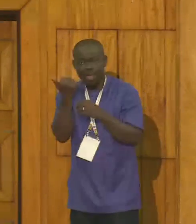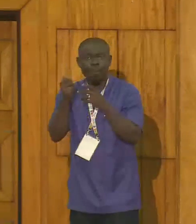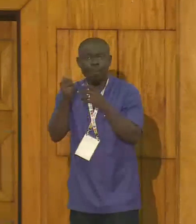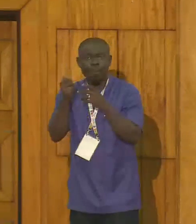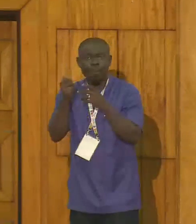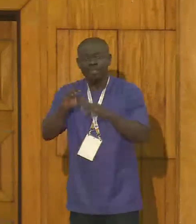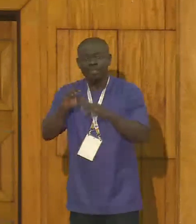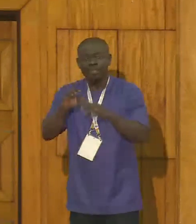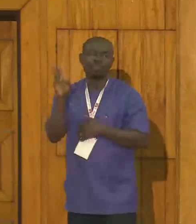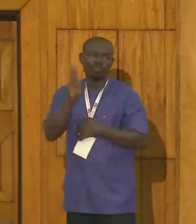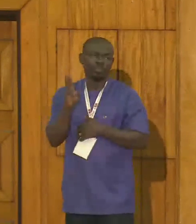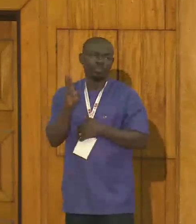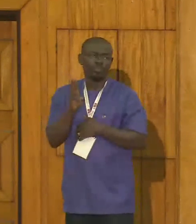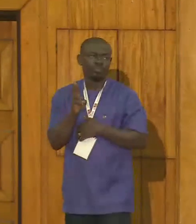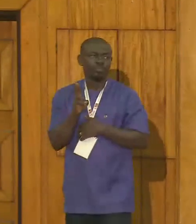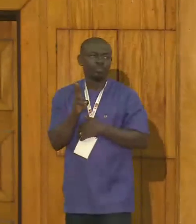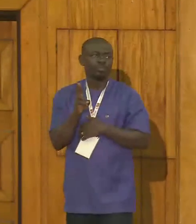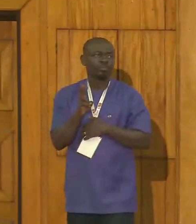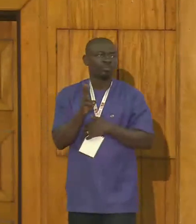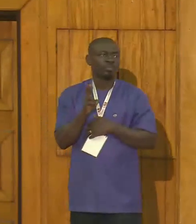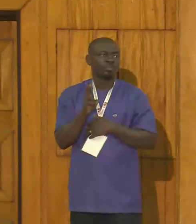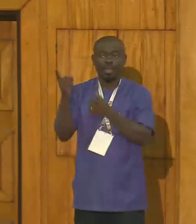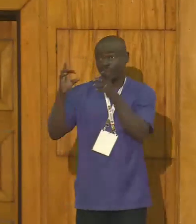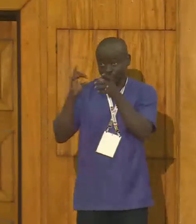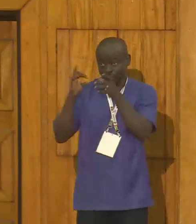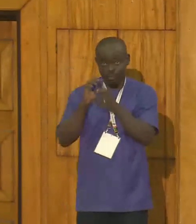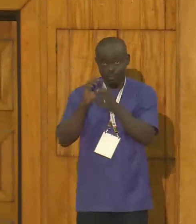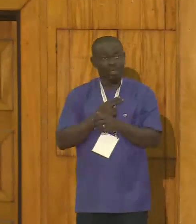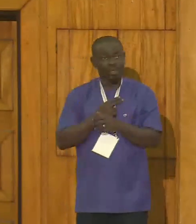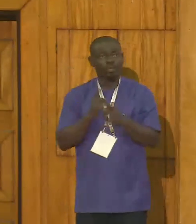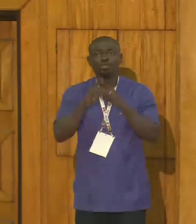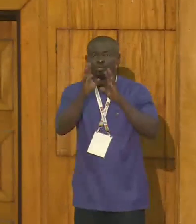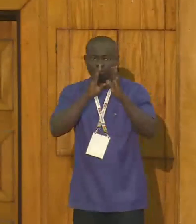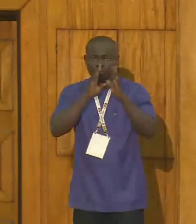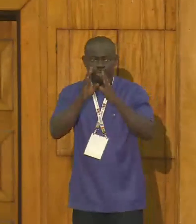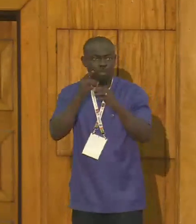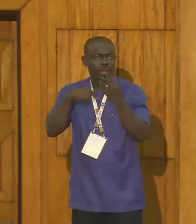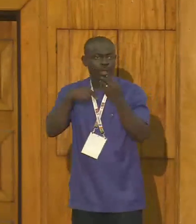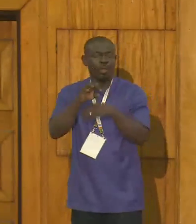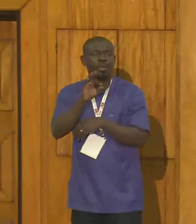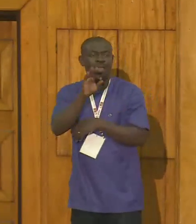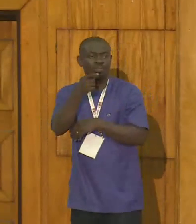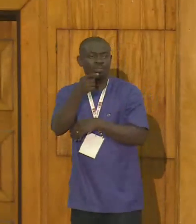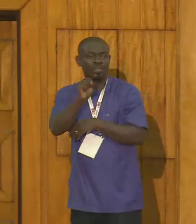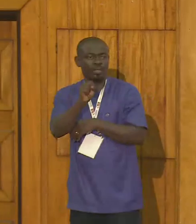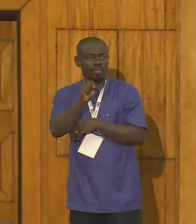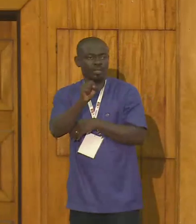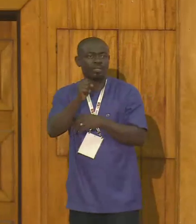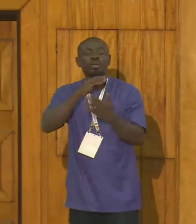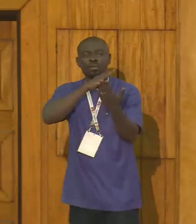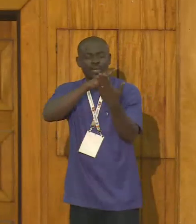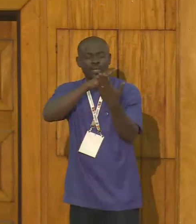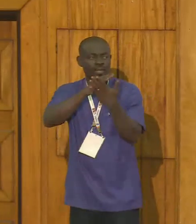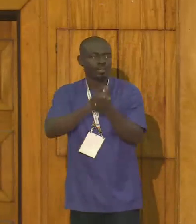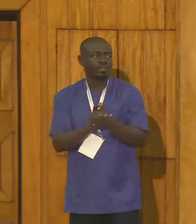be used can come on board rather, to talk about FGS and put an end to it,